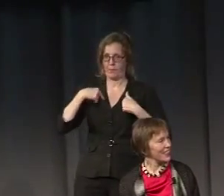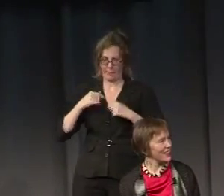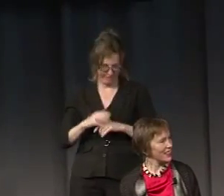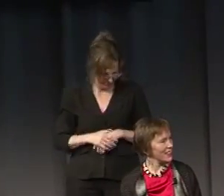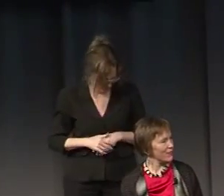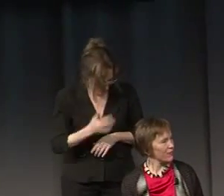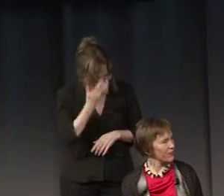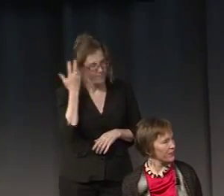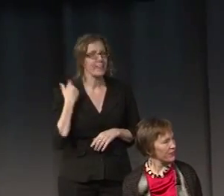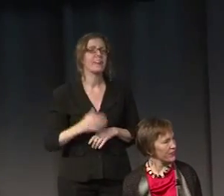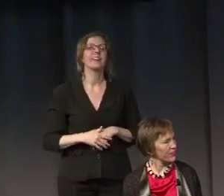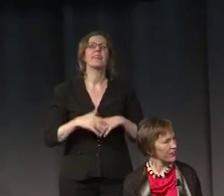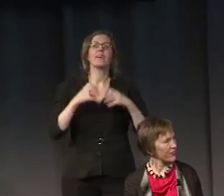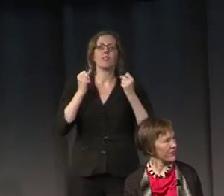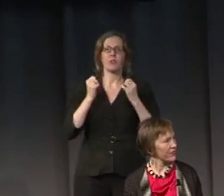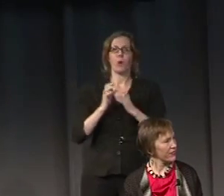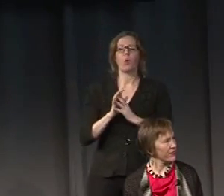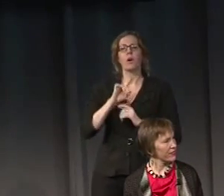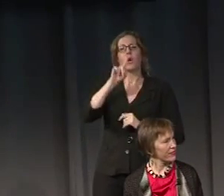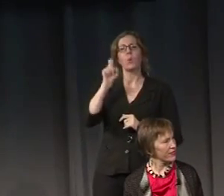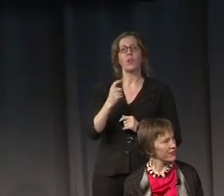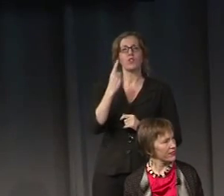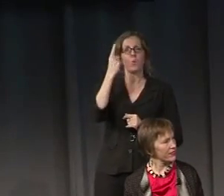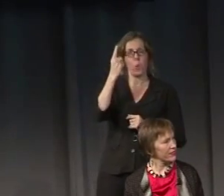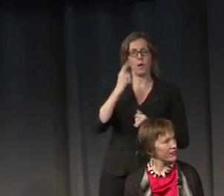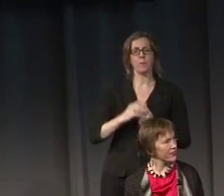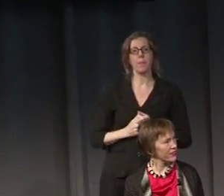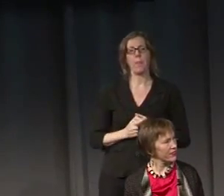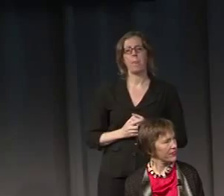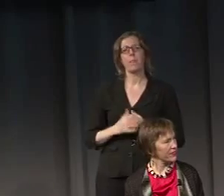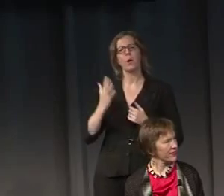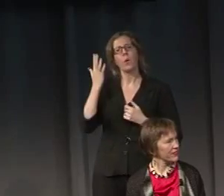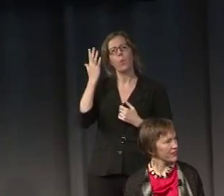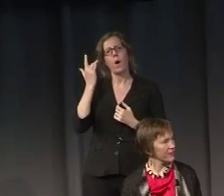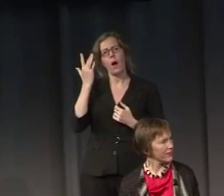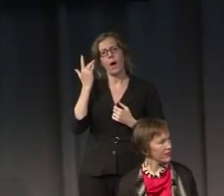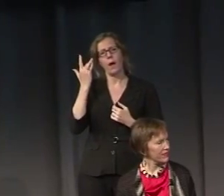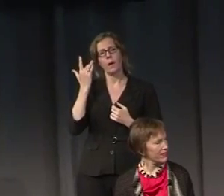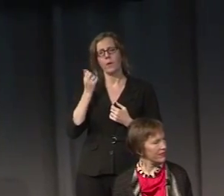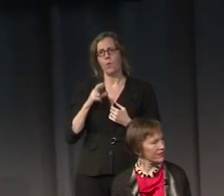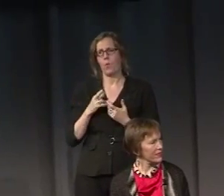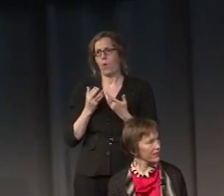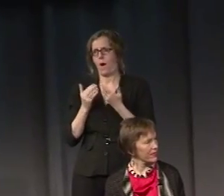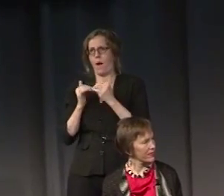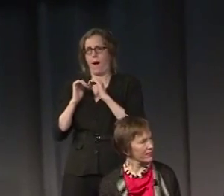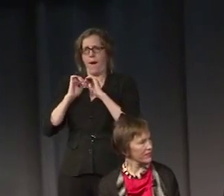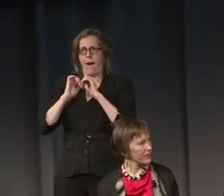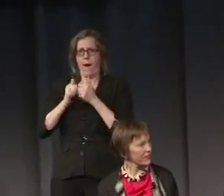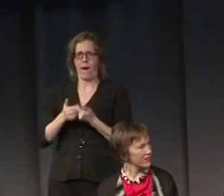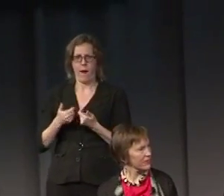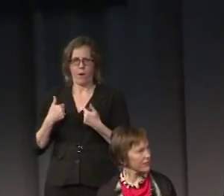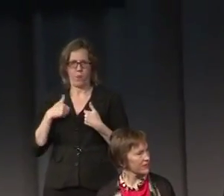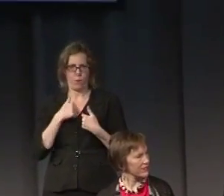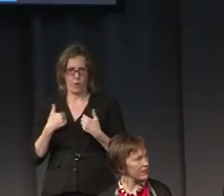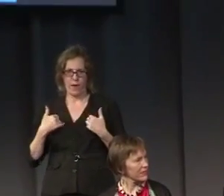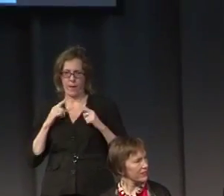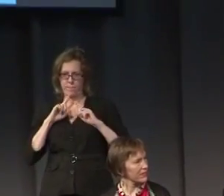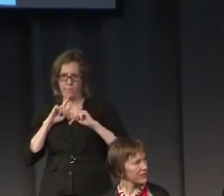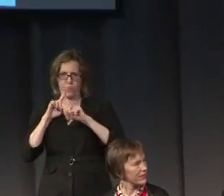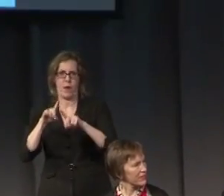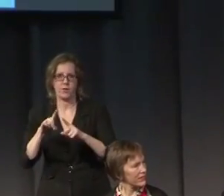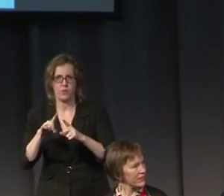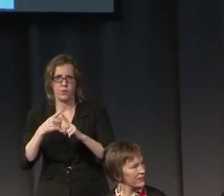Okay, so question 1. Why is it that we have, or how do we have a visceral or emotional reaction to